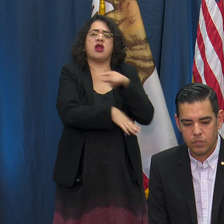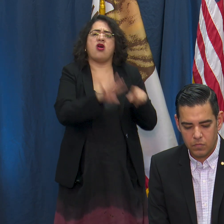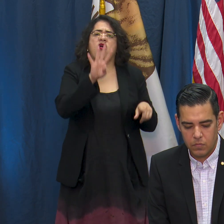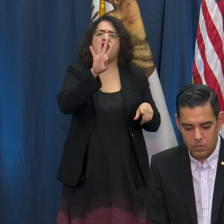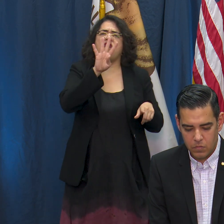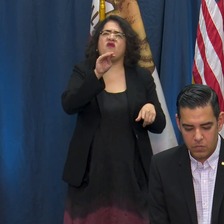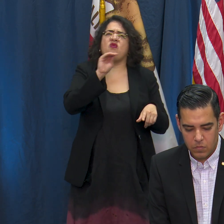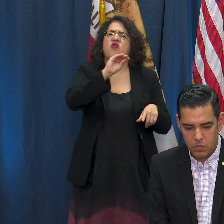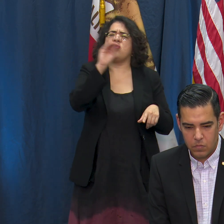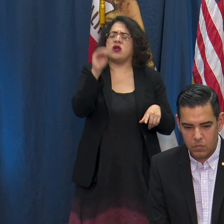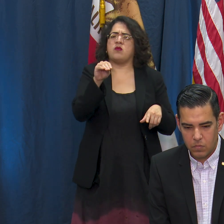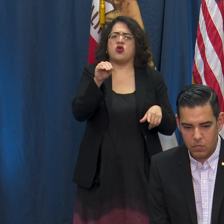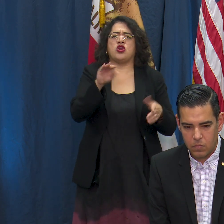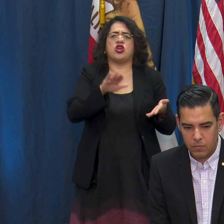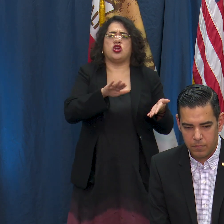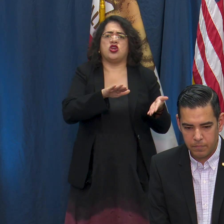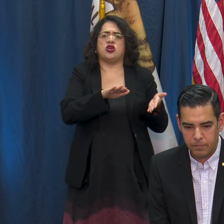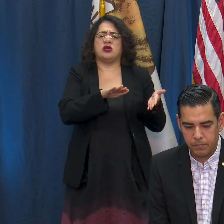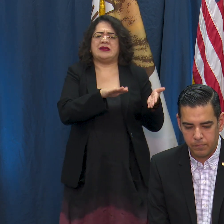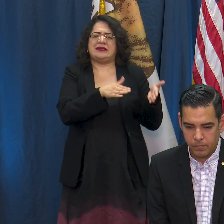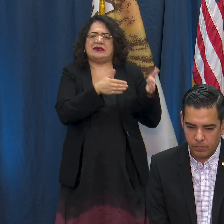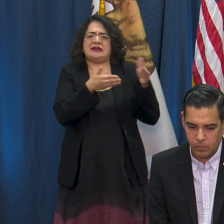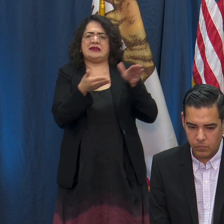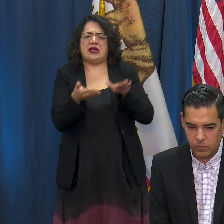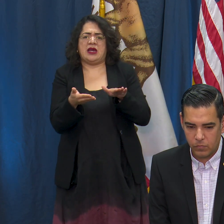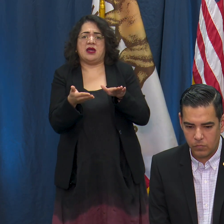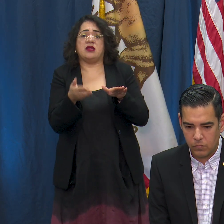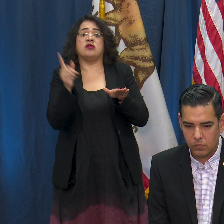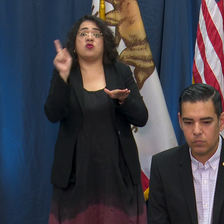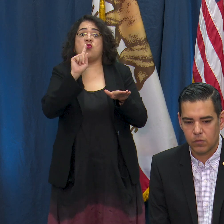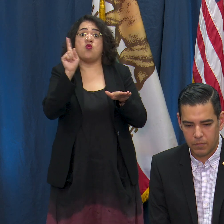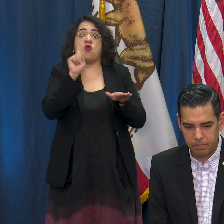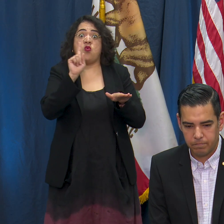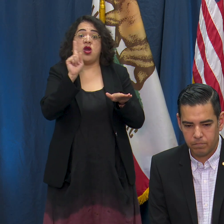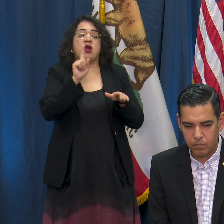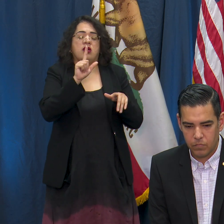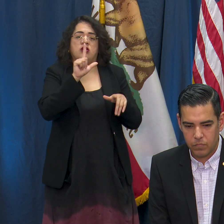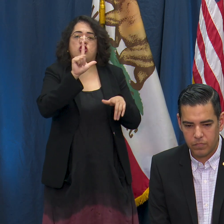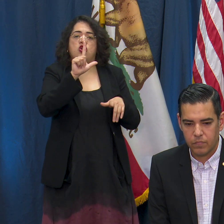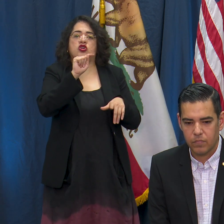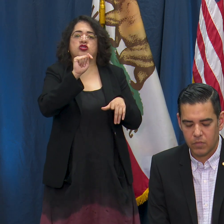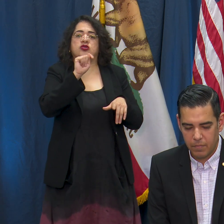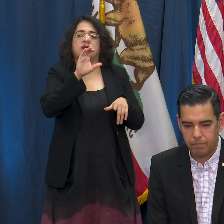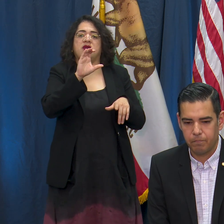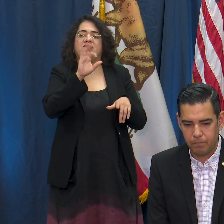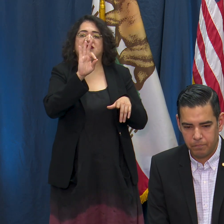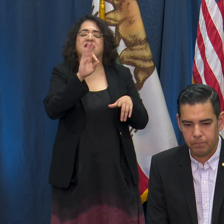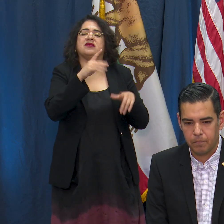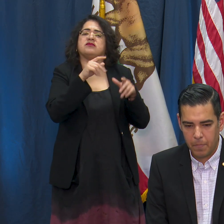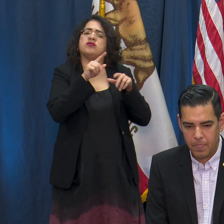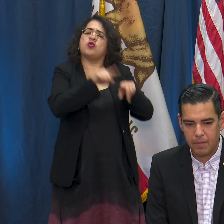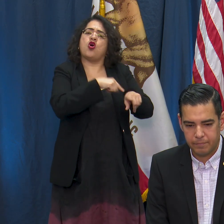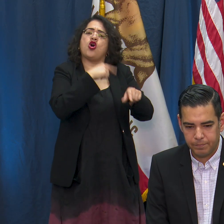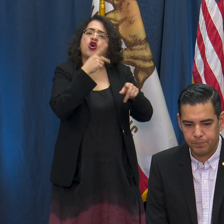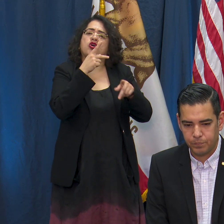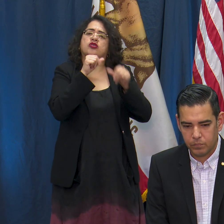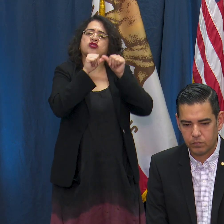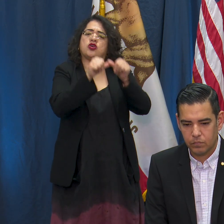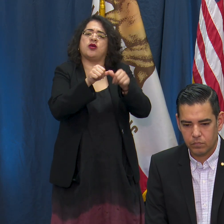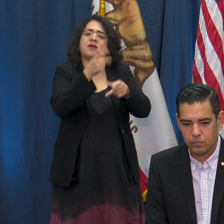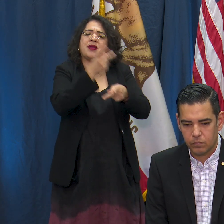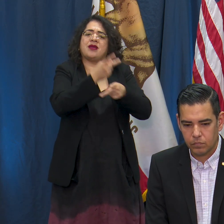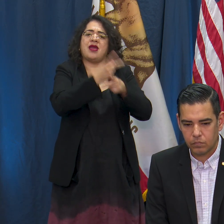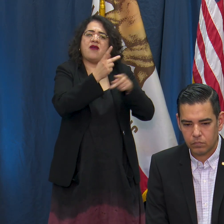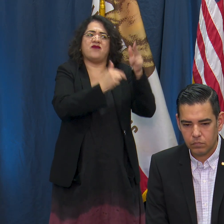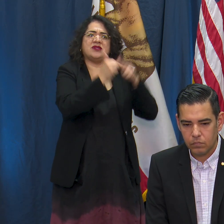40% of deaths are linked to long-term care facilities, where in Long Beach, we're seeing more than 80%, which is significantly higher.